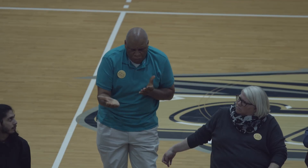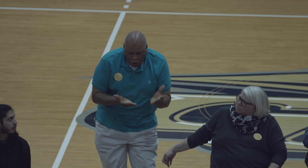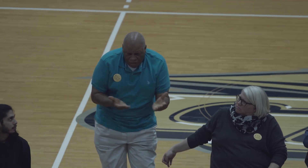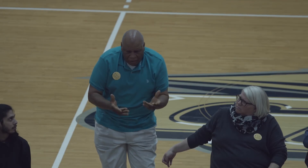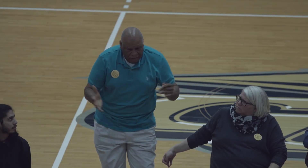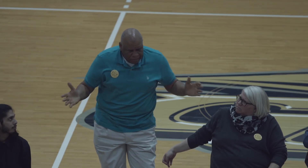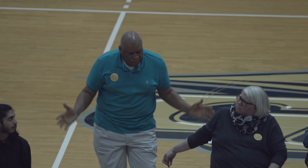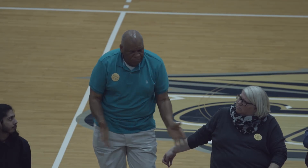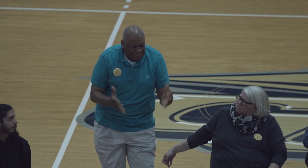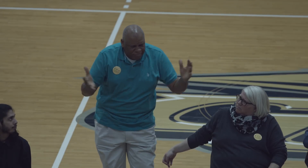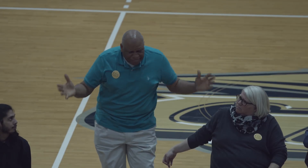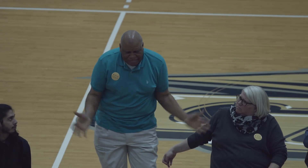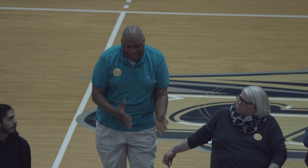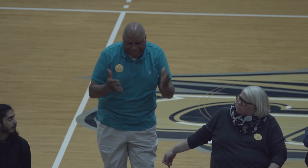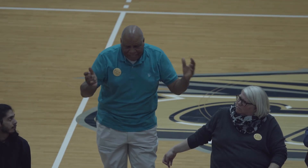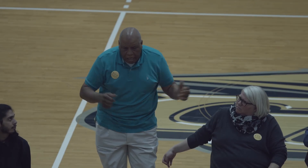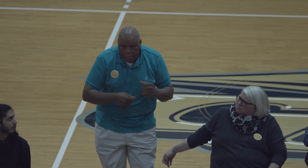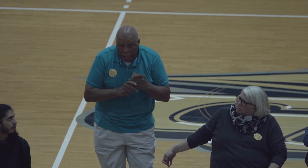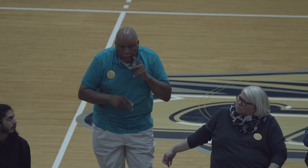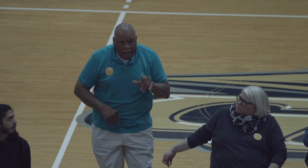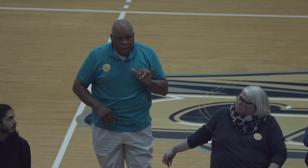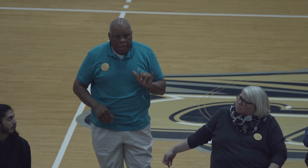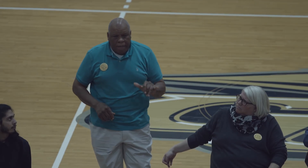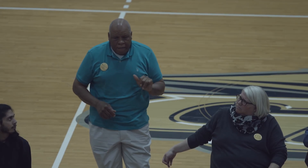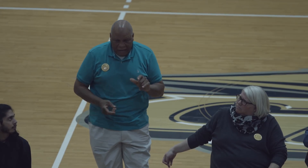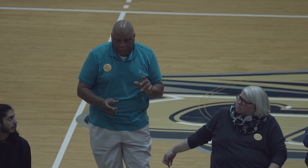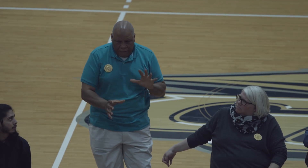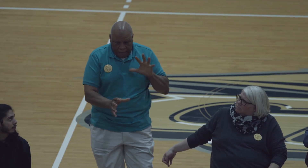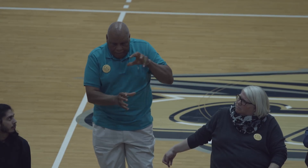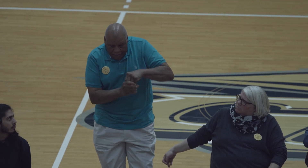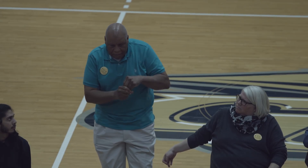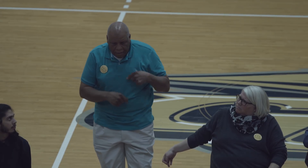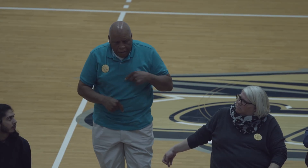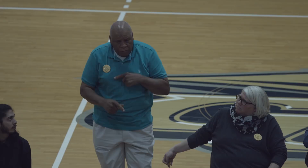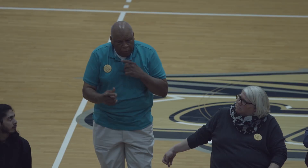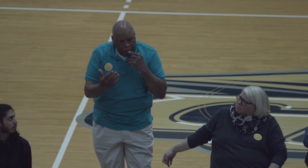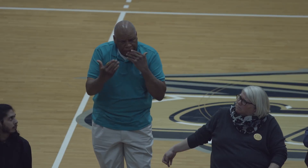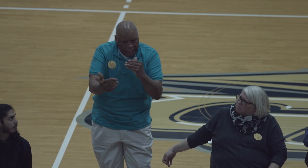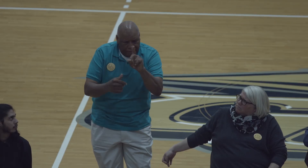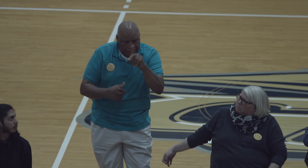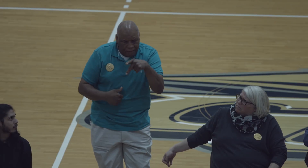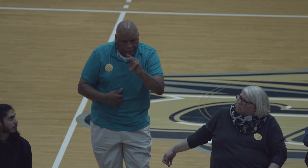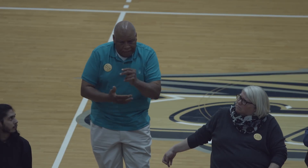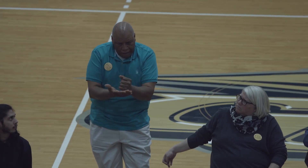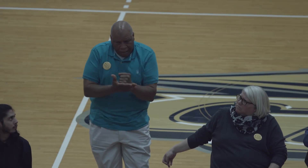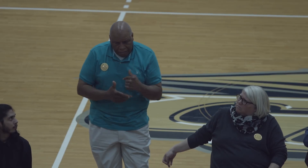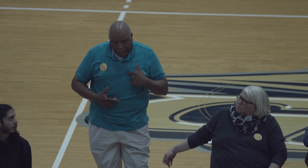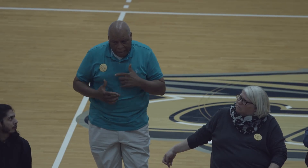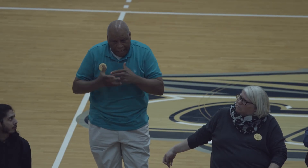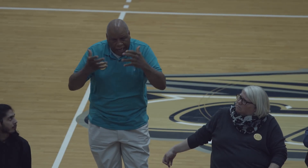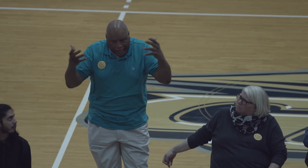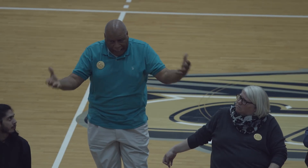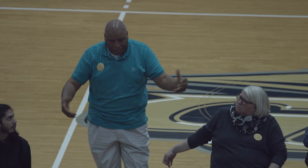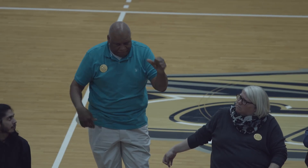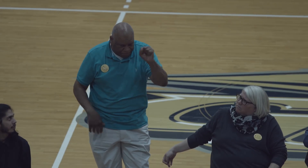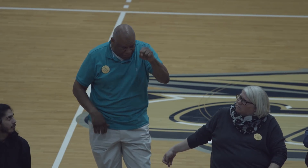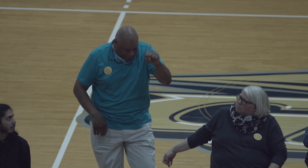there are people at the front line, there are always people behind them rallying and doing the work. And